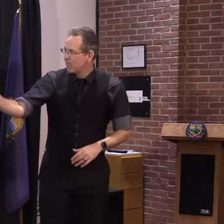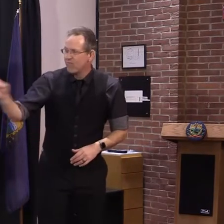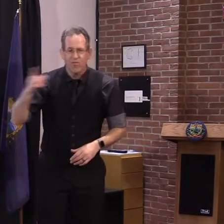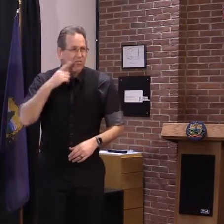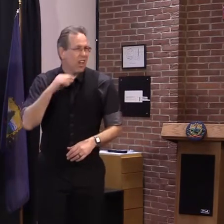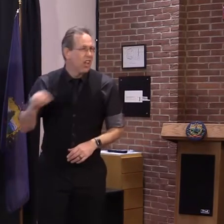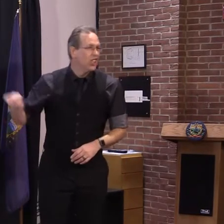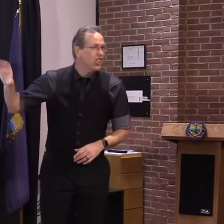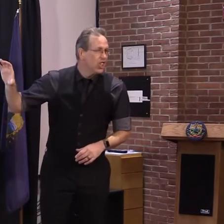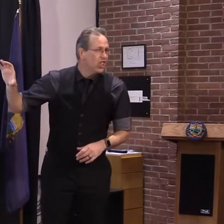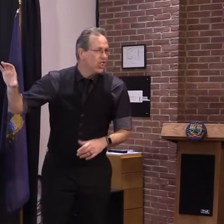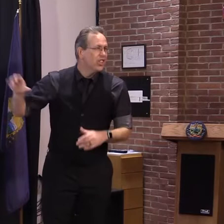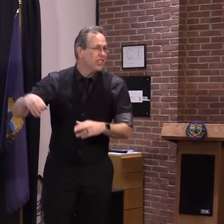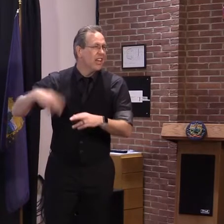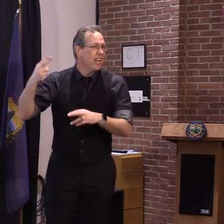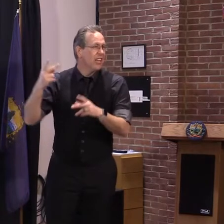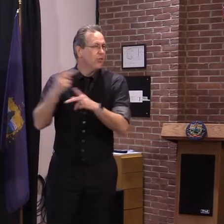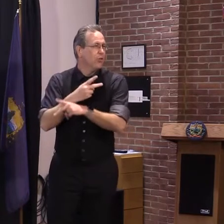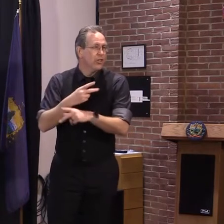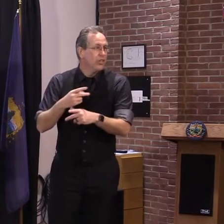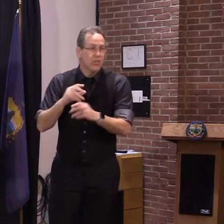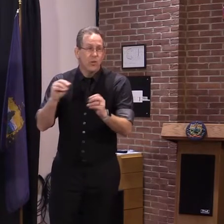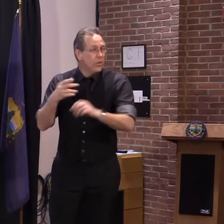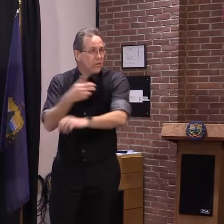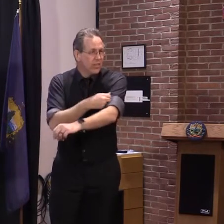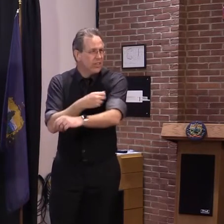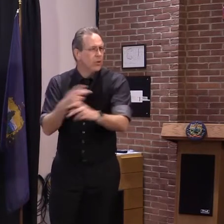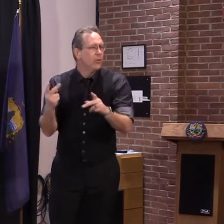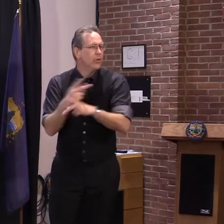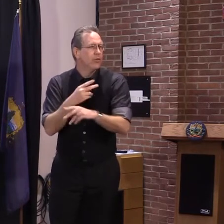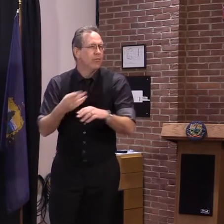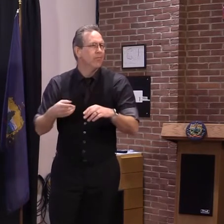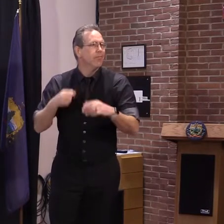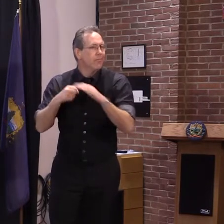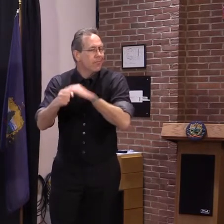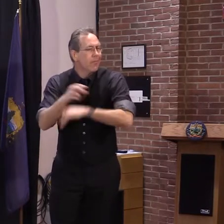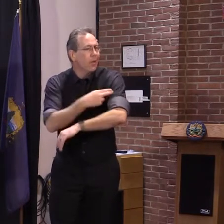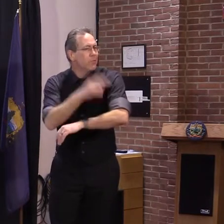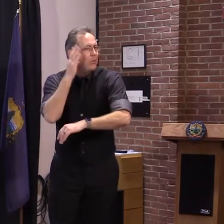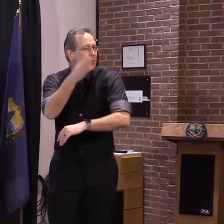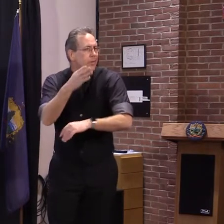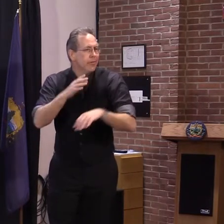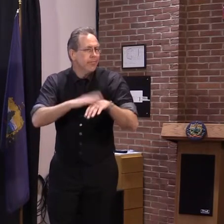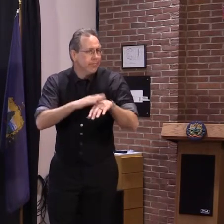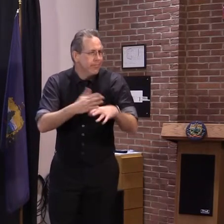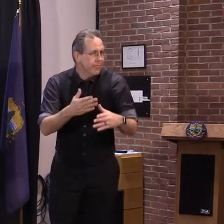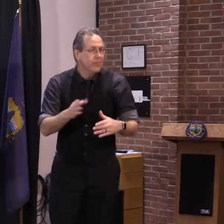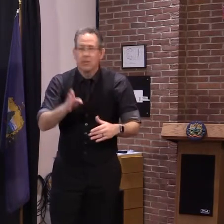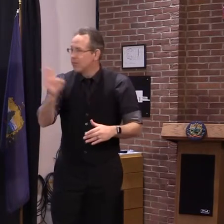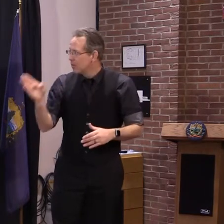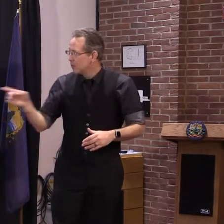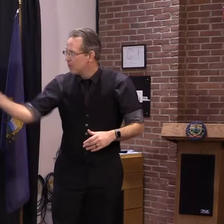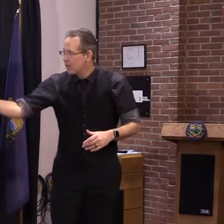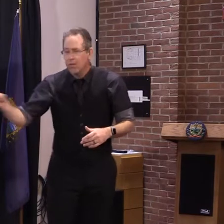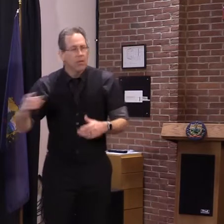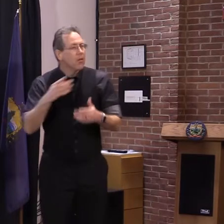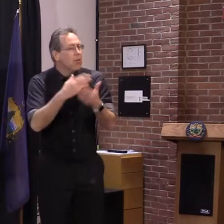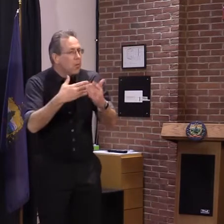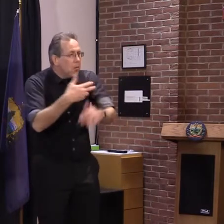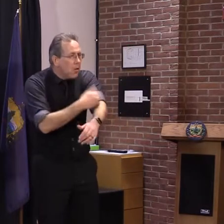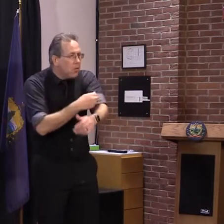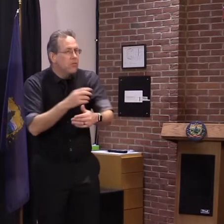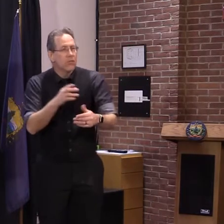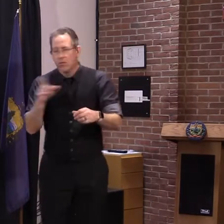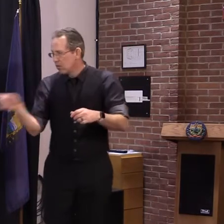7 times more likely for someone who's not vaccinated to end up in the hospital compared to someone who is fully vaccinated and boosted. And then